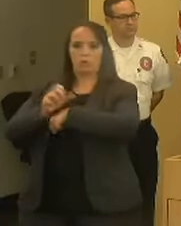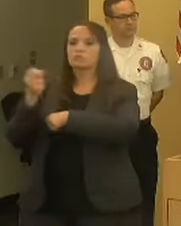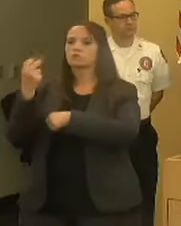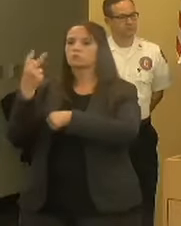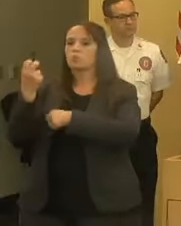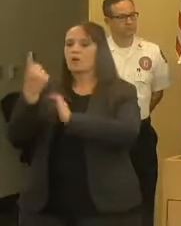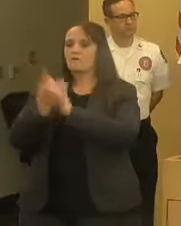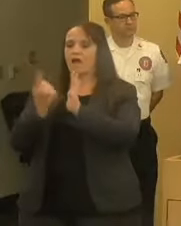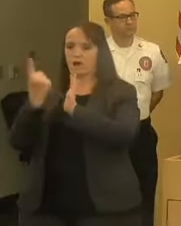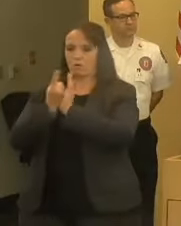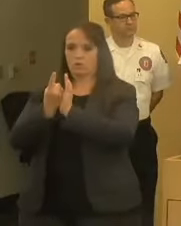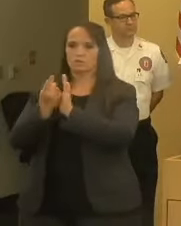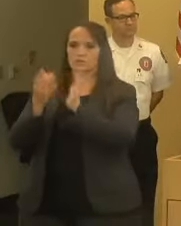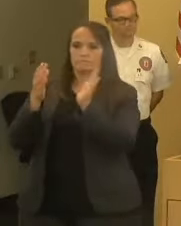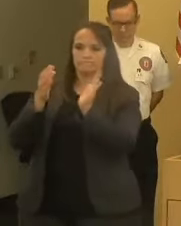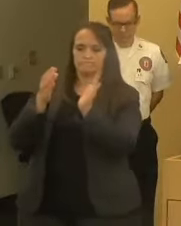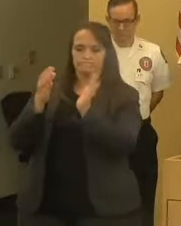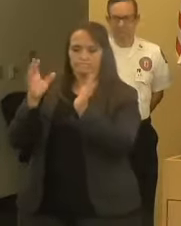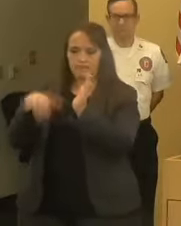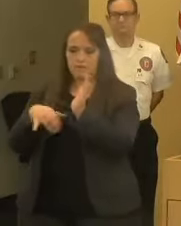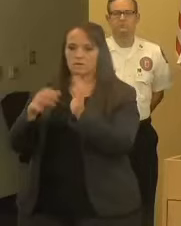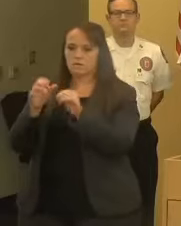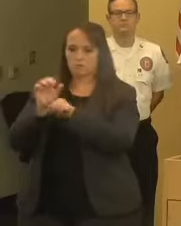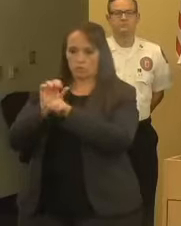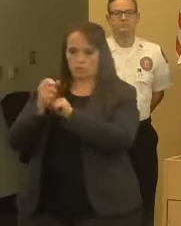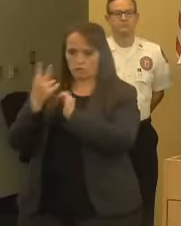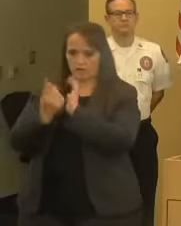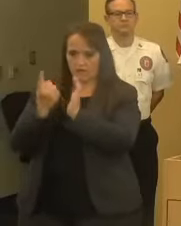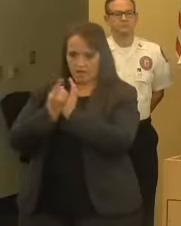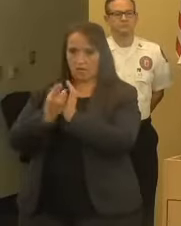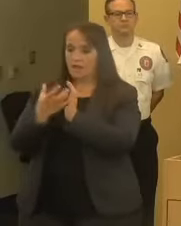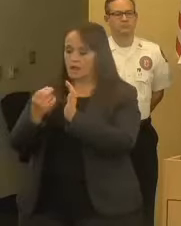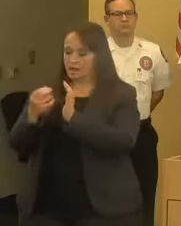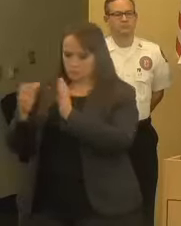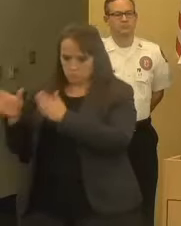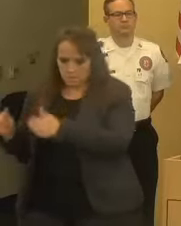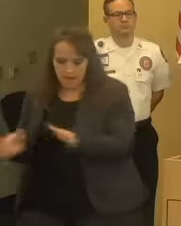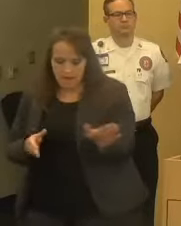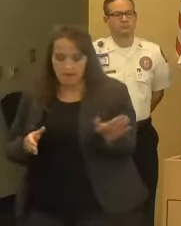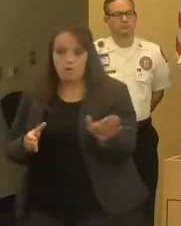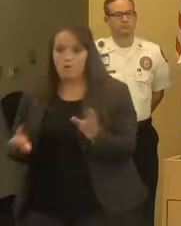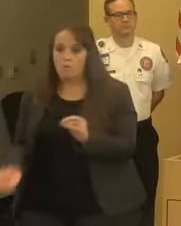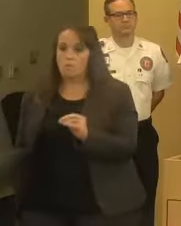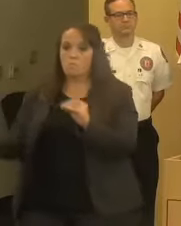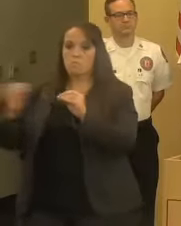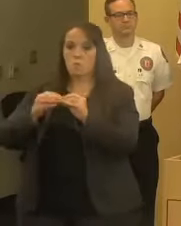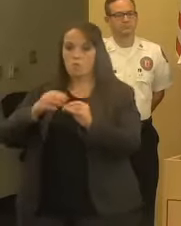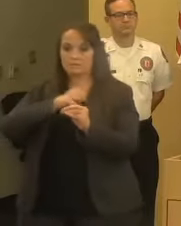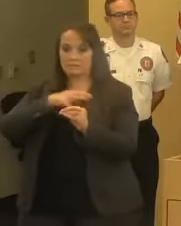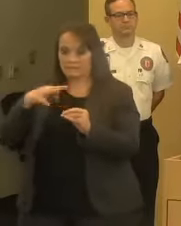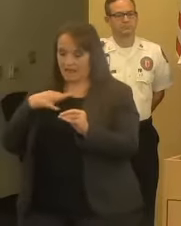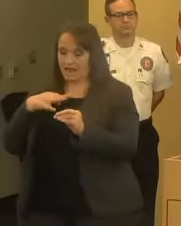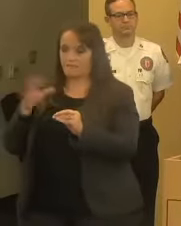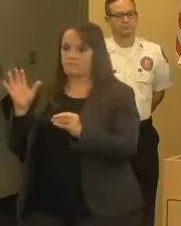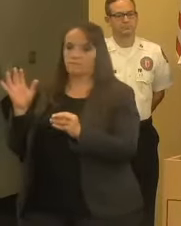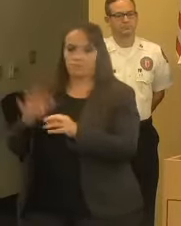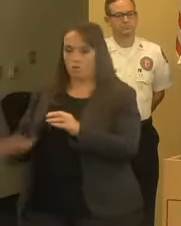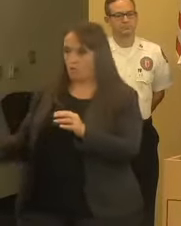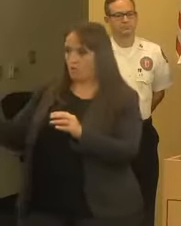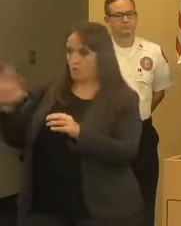to prepare for potential effects of Hurricane Florence. The increased staffing will be assigned throughout the town to provide extra